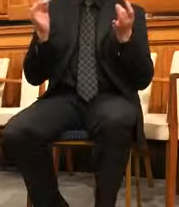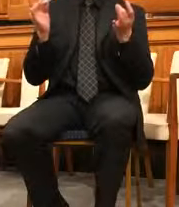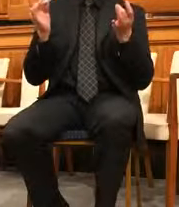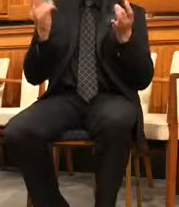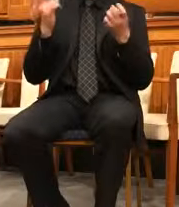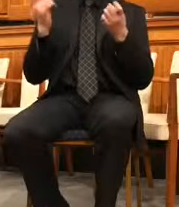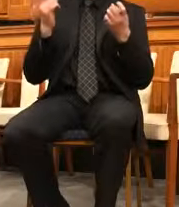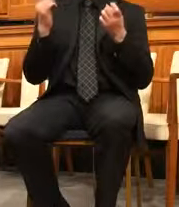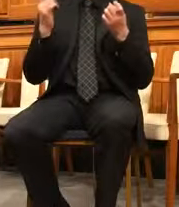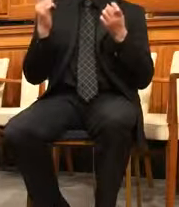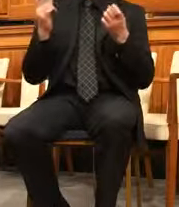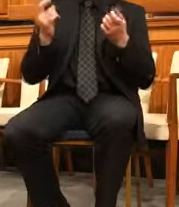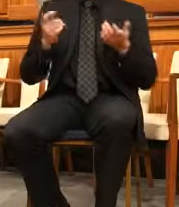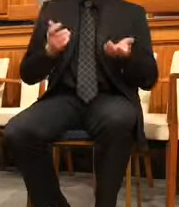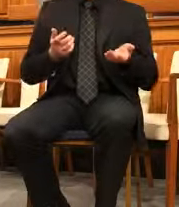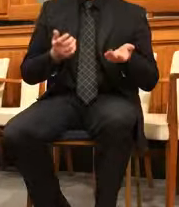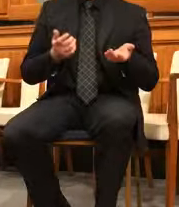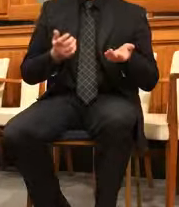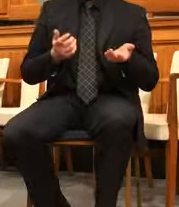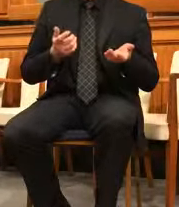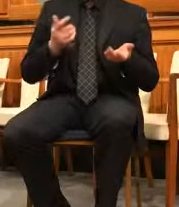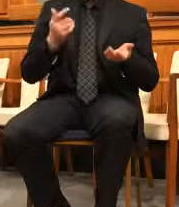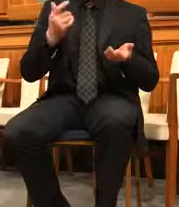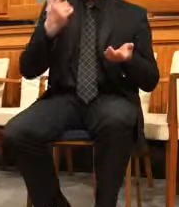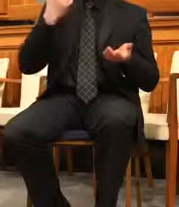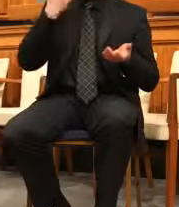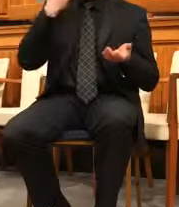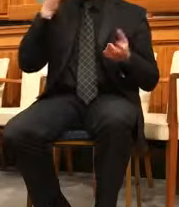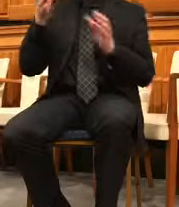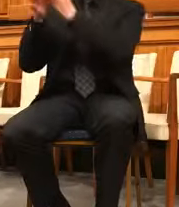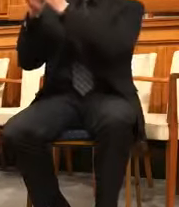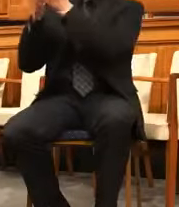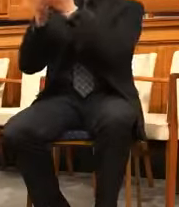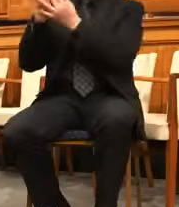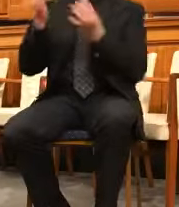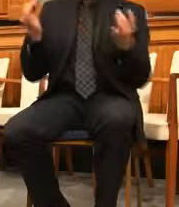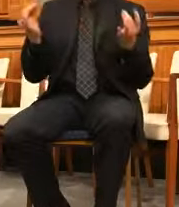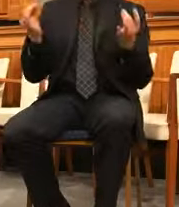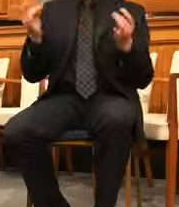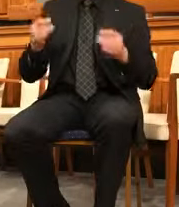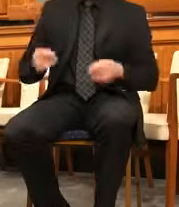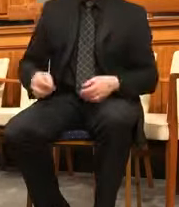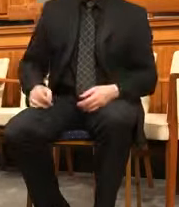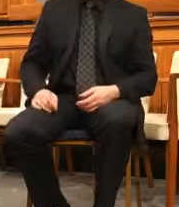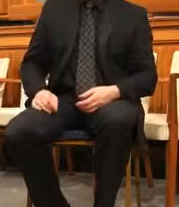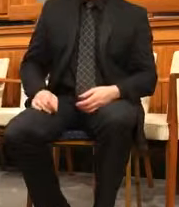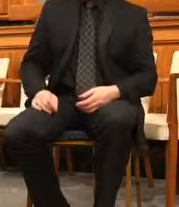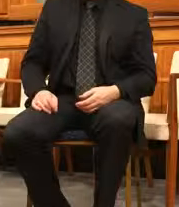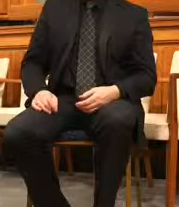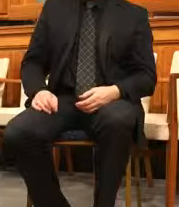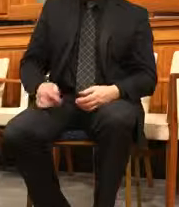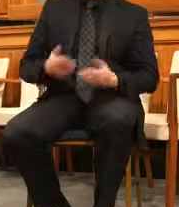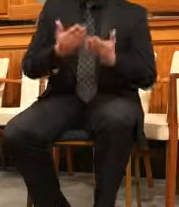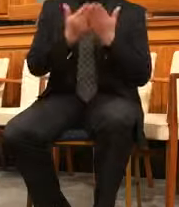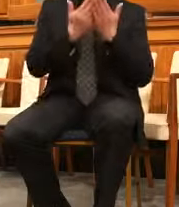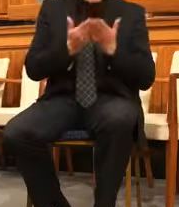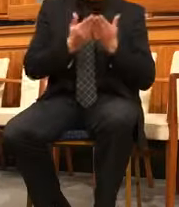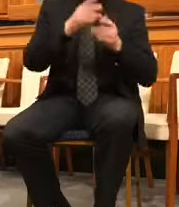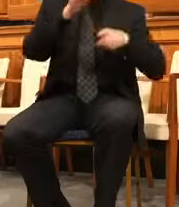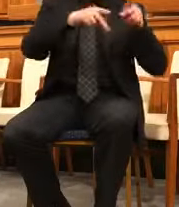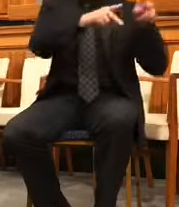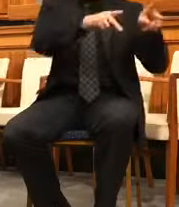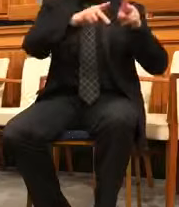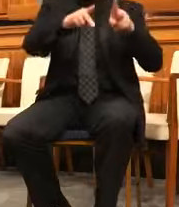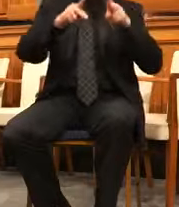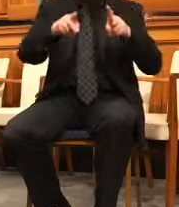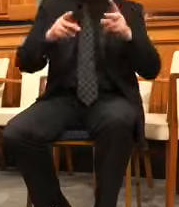Or adopt some of the widely publicized meditational techniques to get in touch with the God who